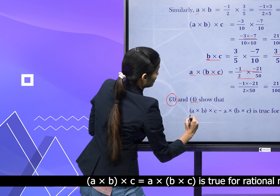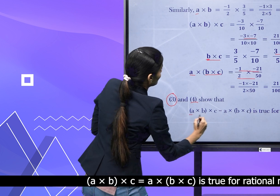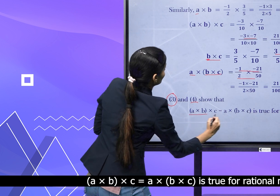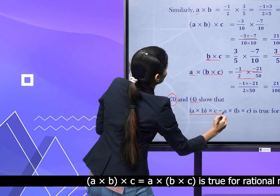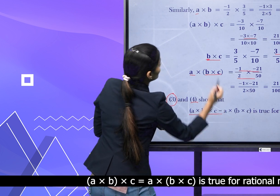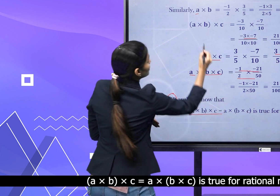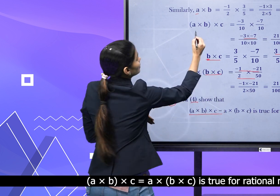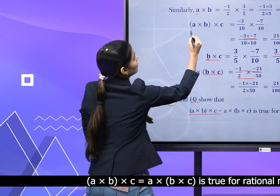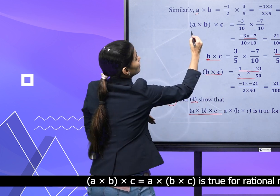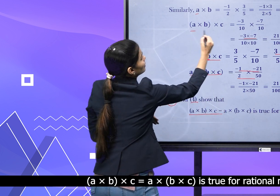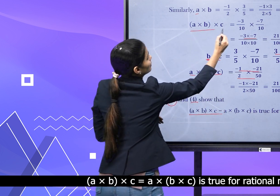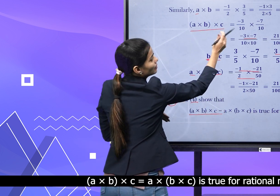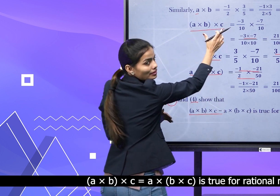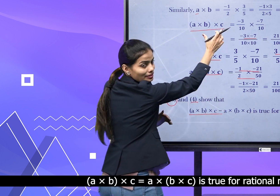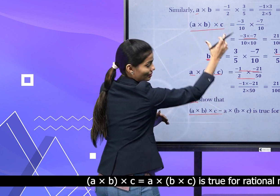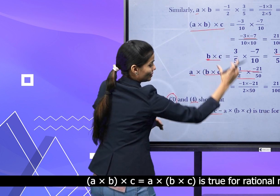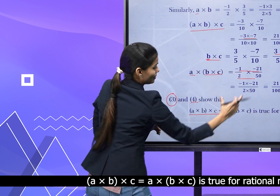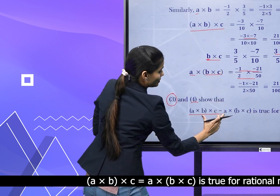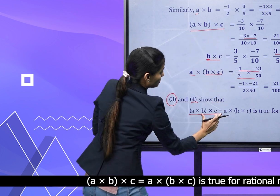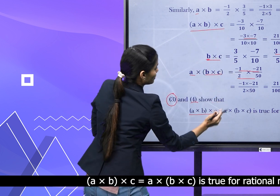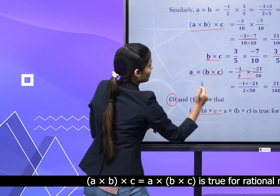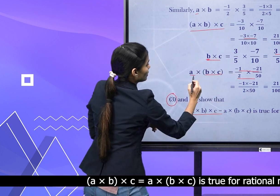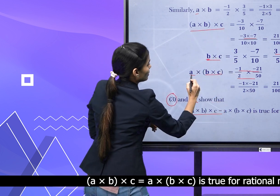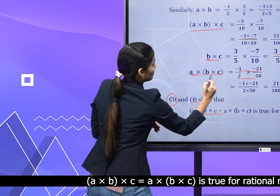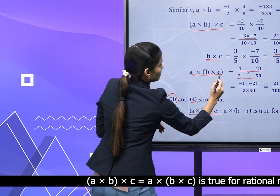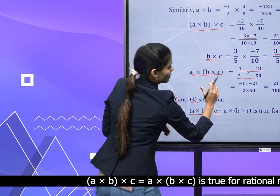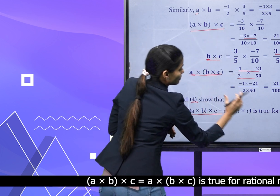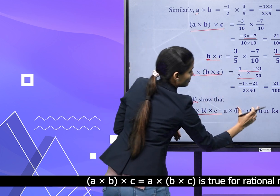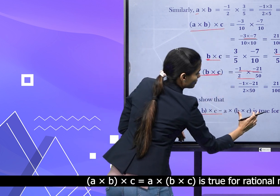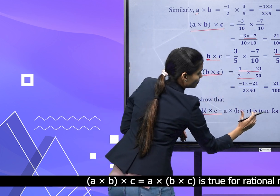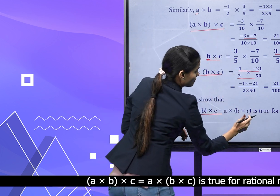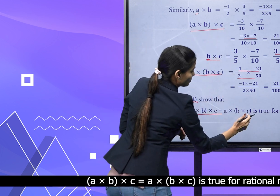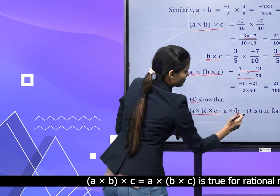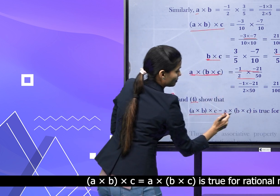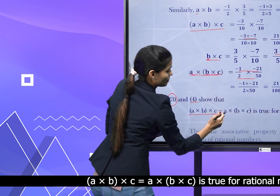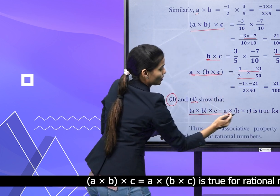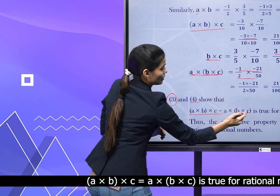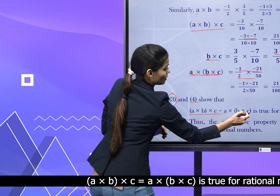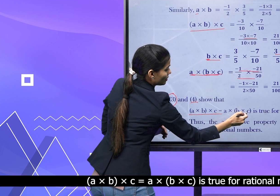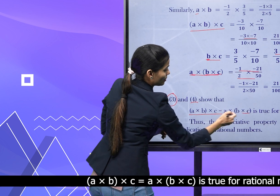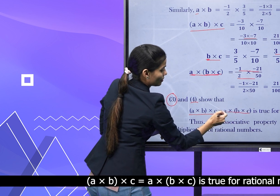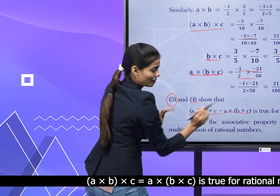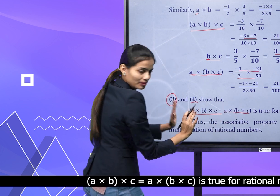A into B into C is equal to A into B into C is true for rational numbers.